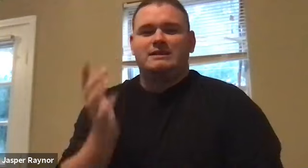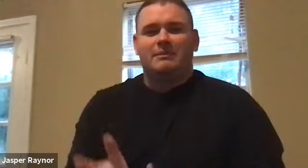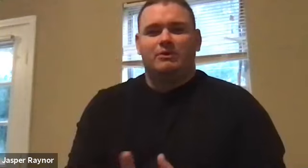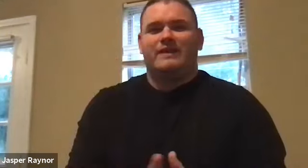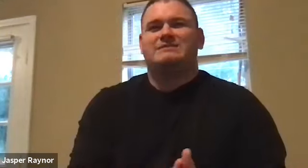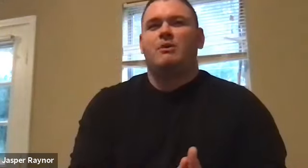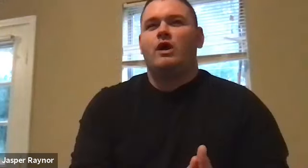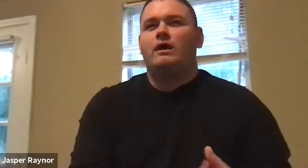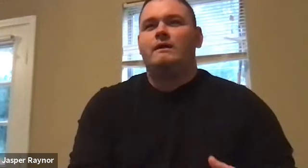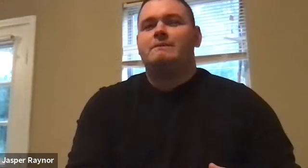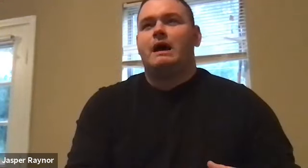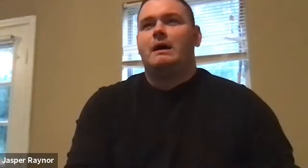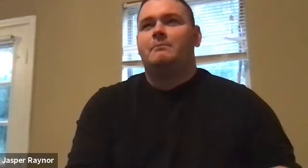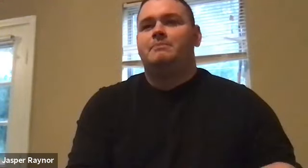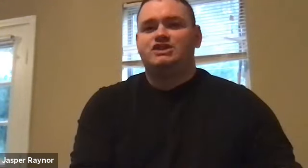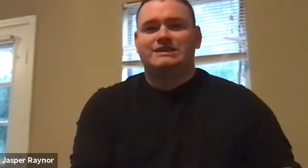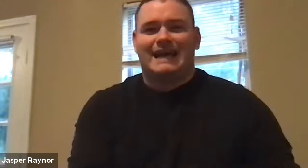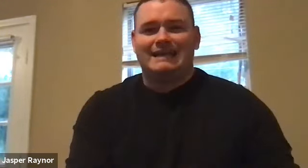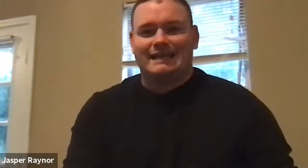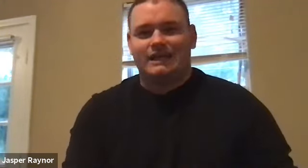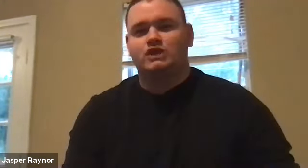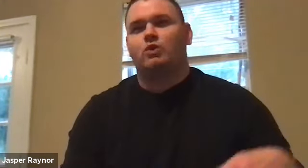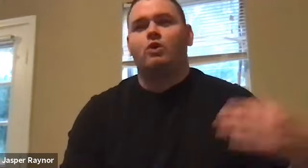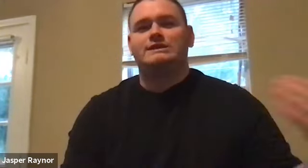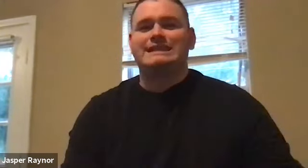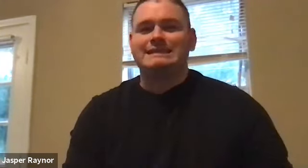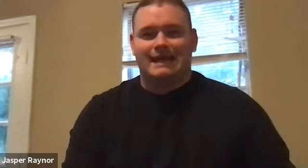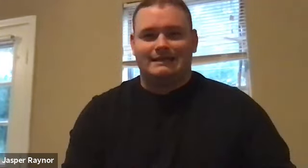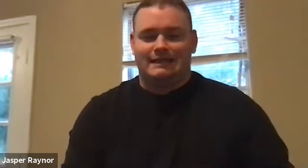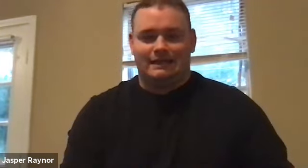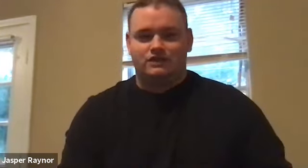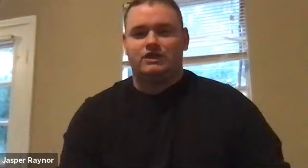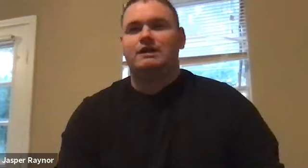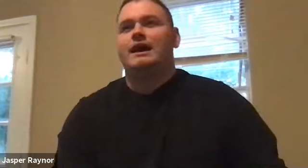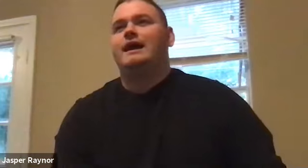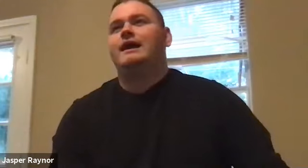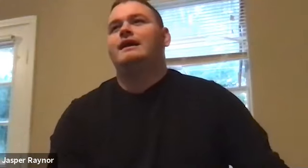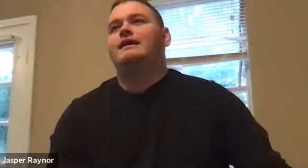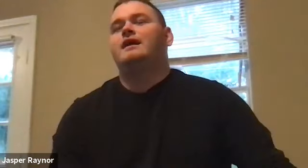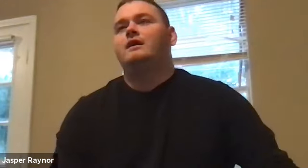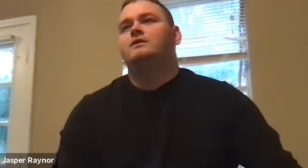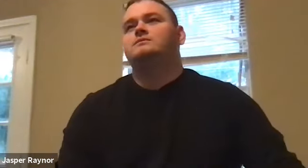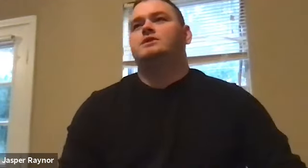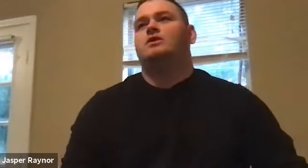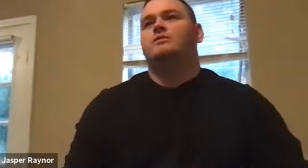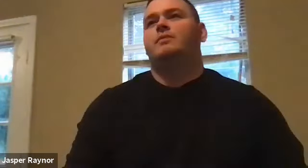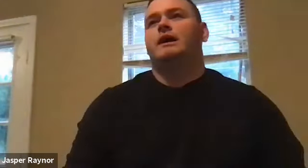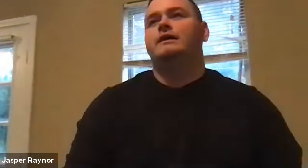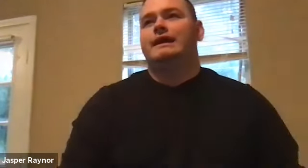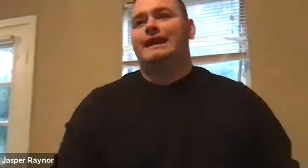people, that's more pigeon signed English or C signed English. And but in